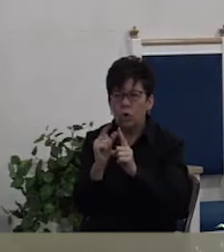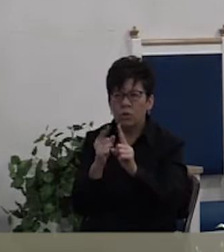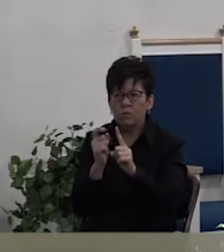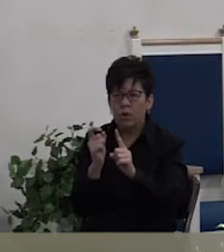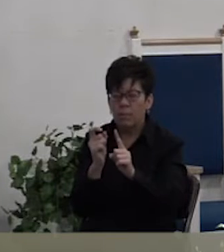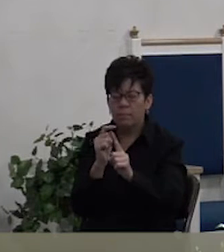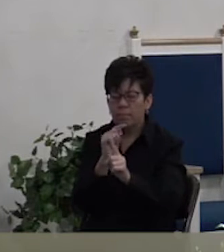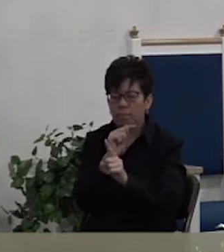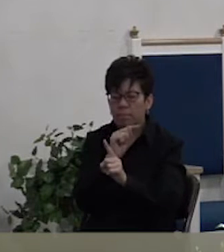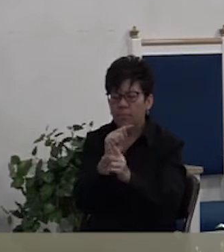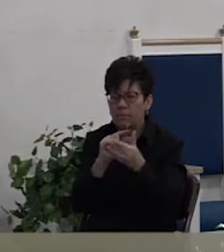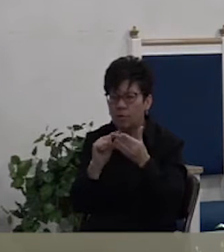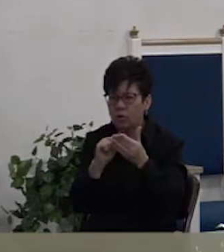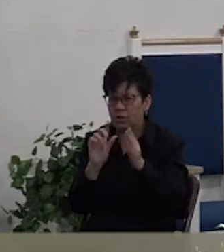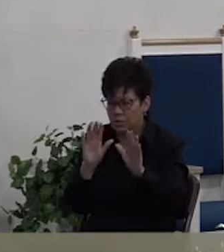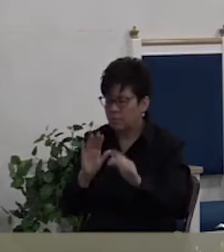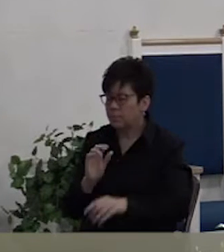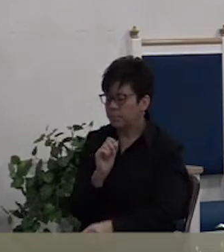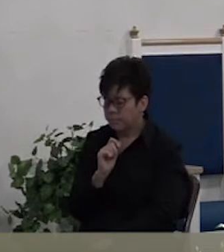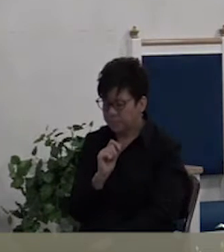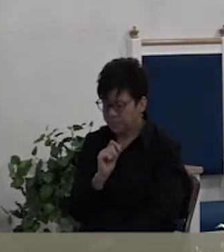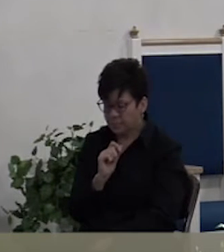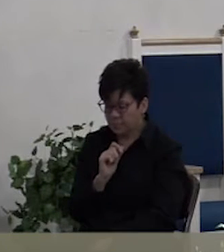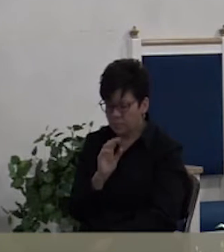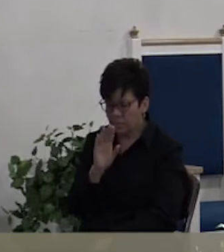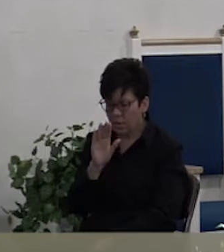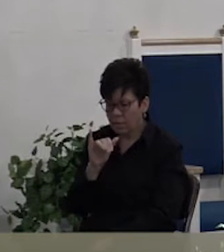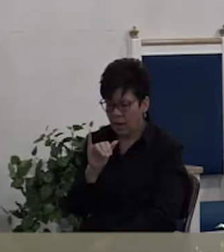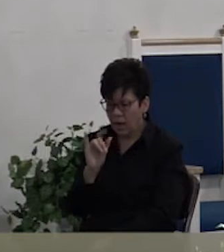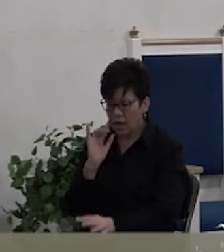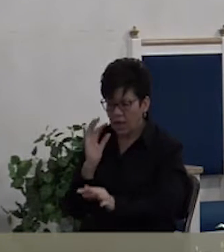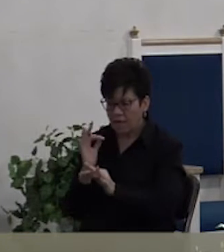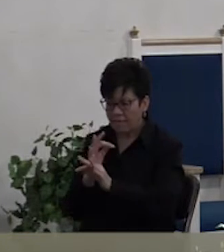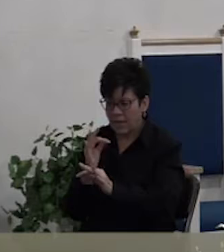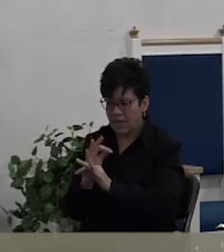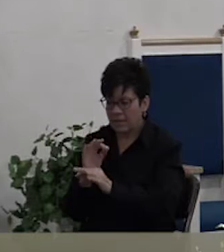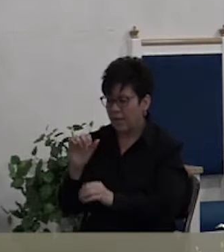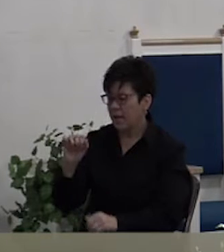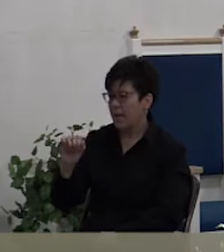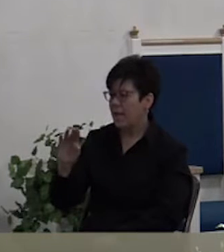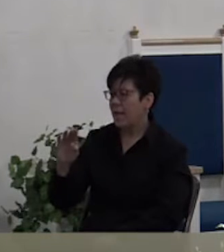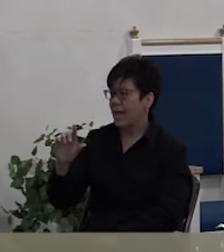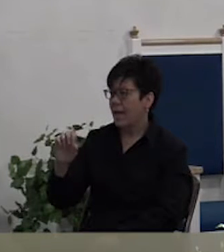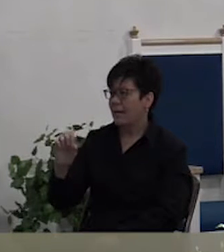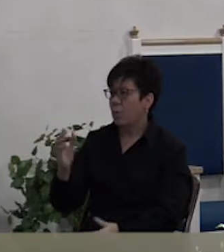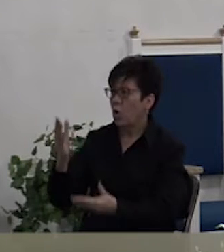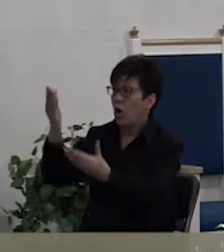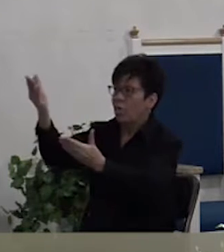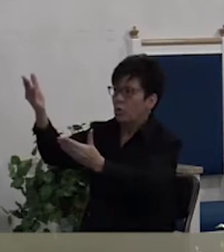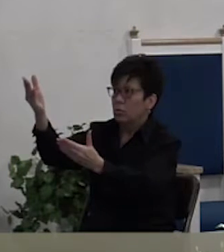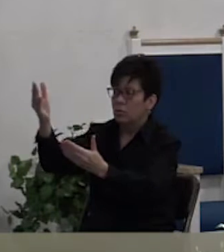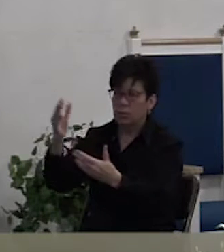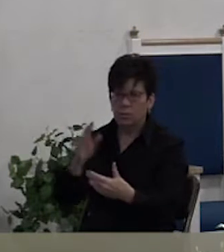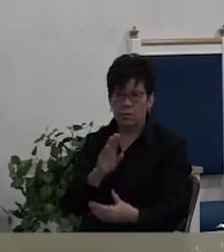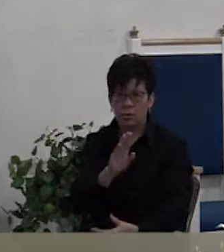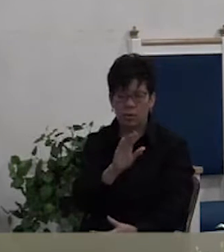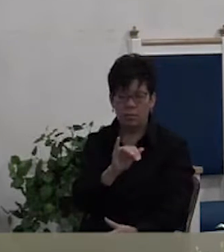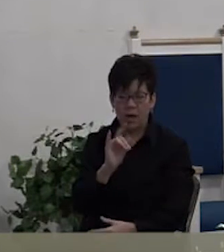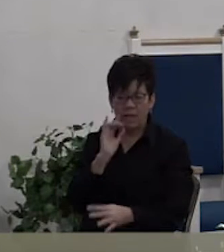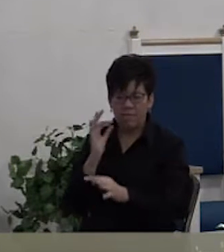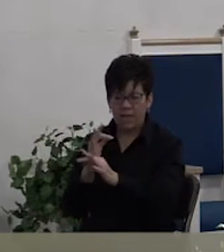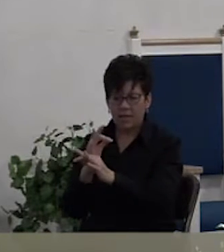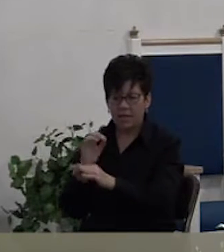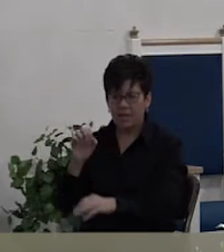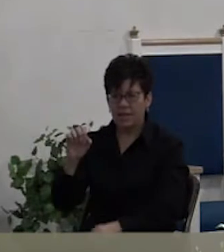of verses. By faith, Abel offered. By faith, Enoch was translated.